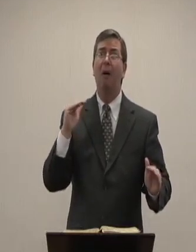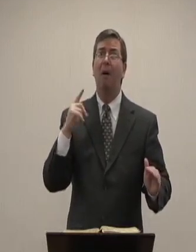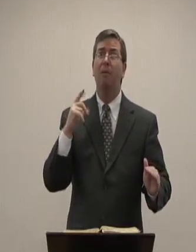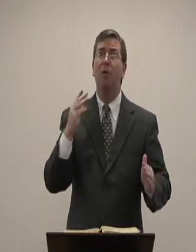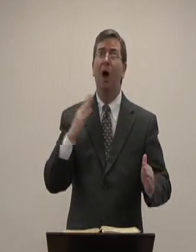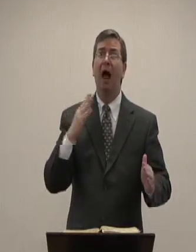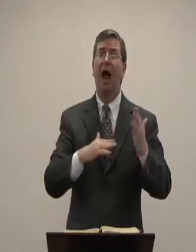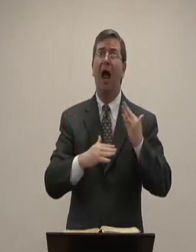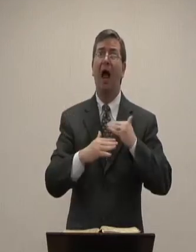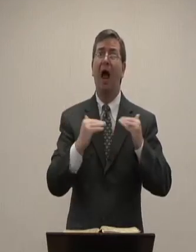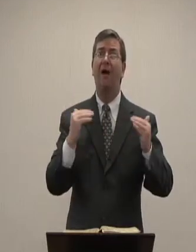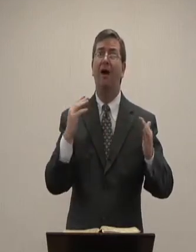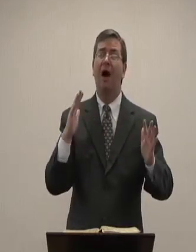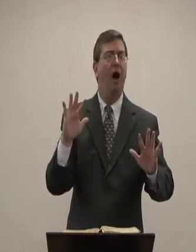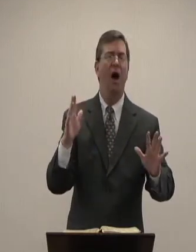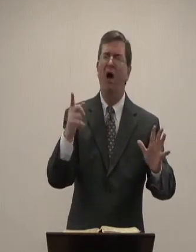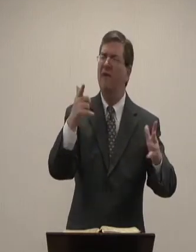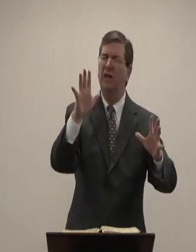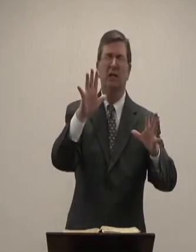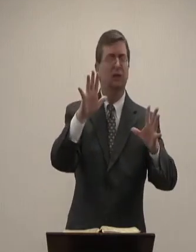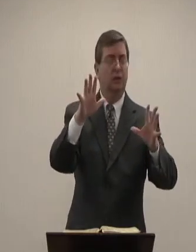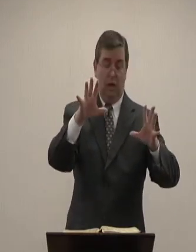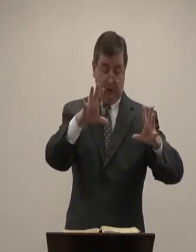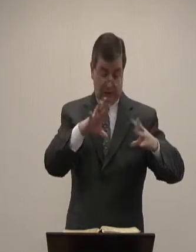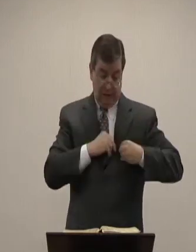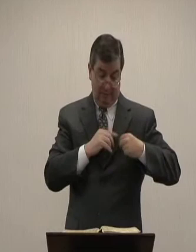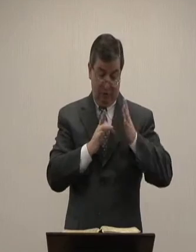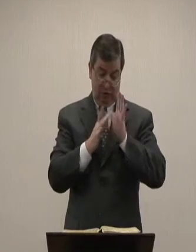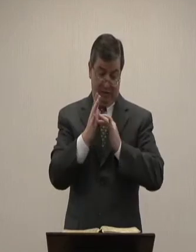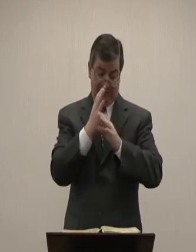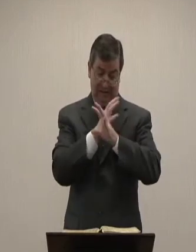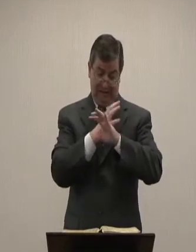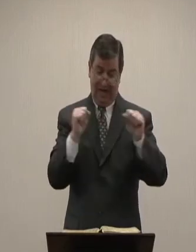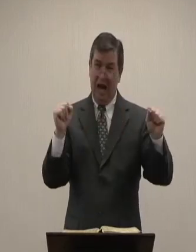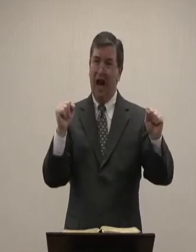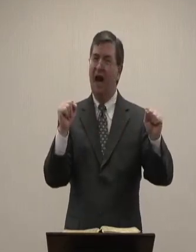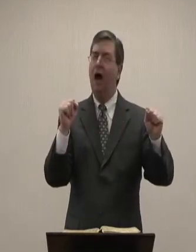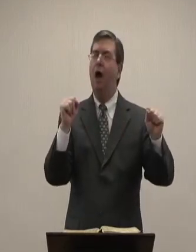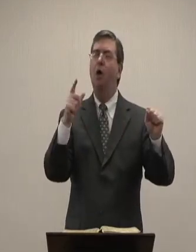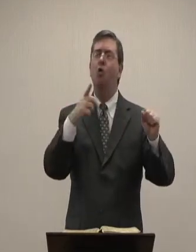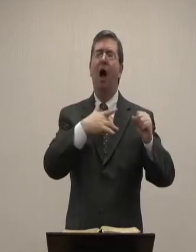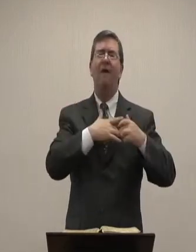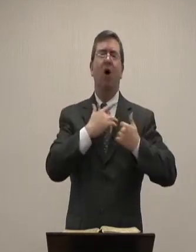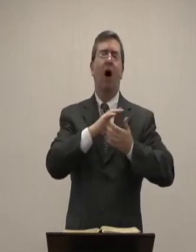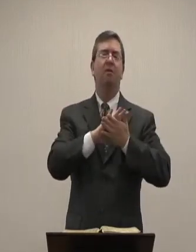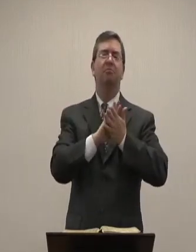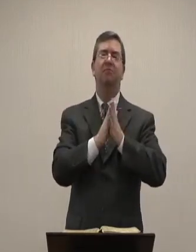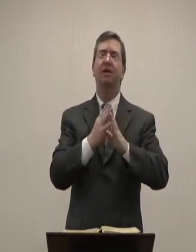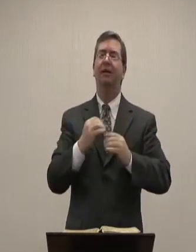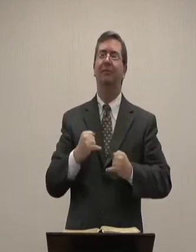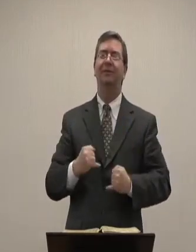And I'm not sitting here having to hope and wonder and doubt. Once I accept Jesus Christ